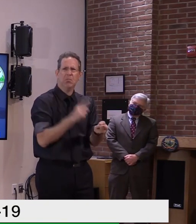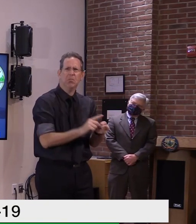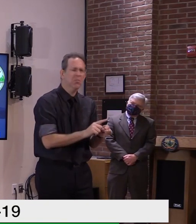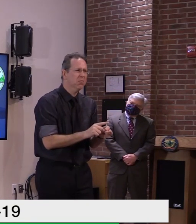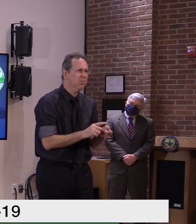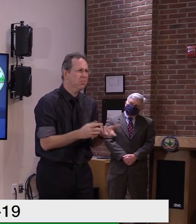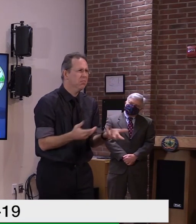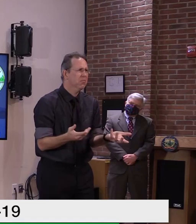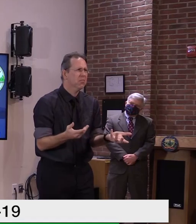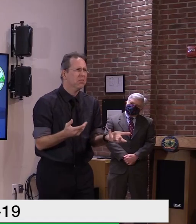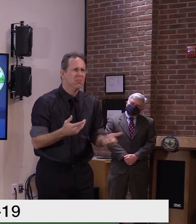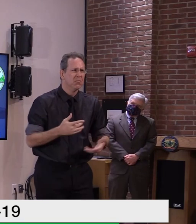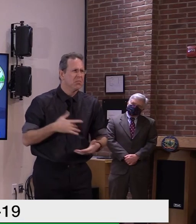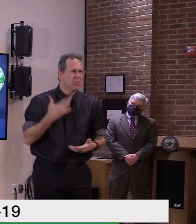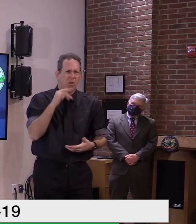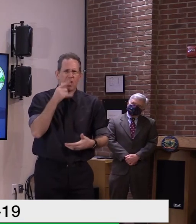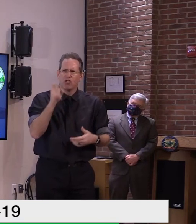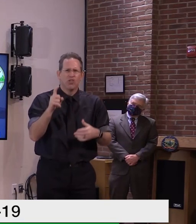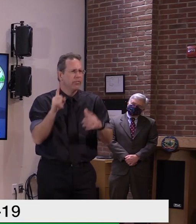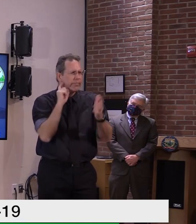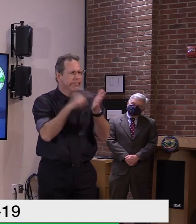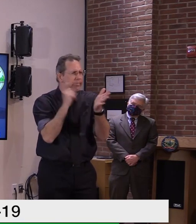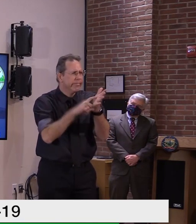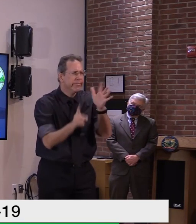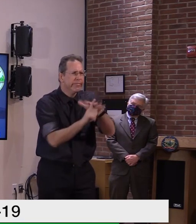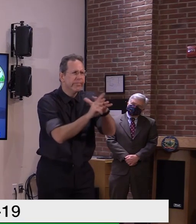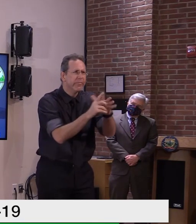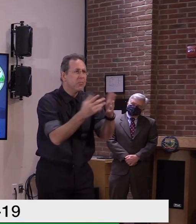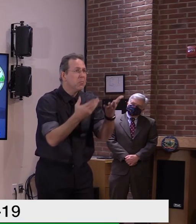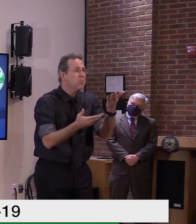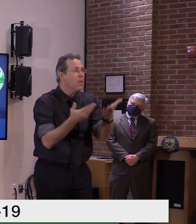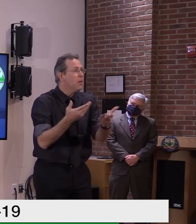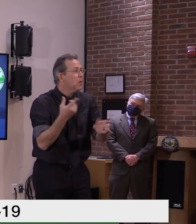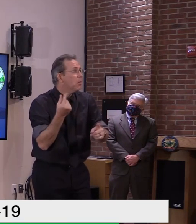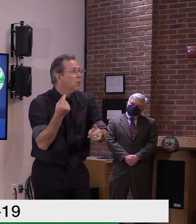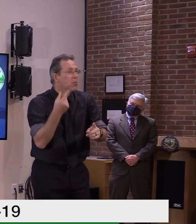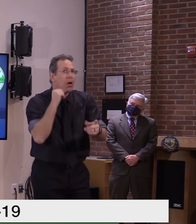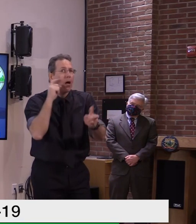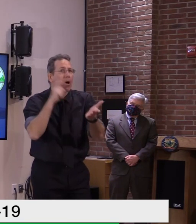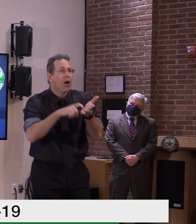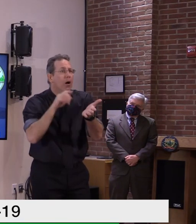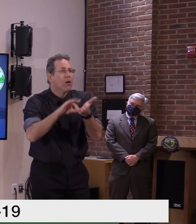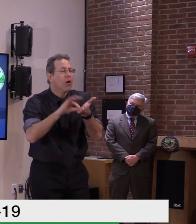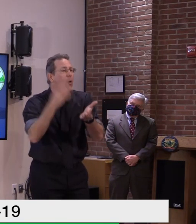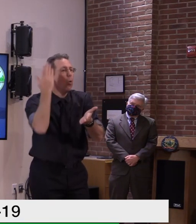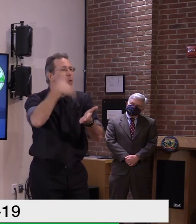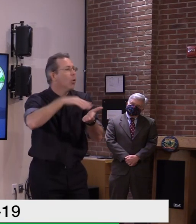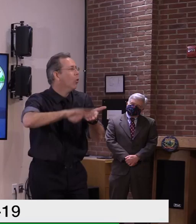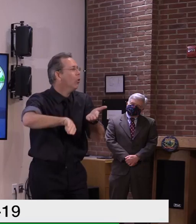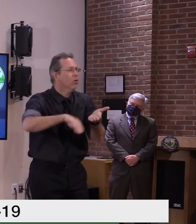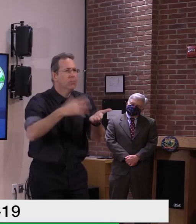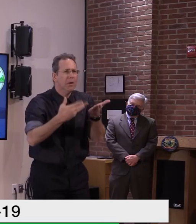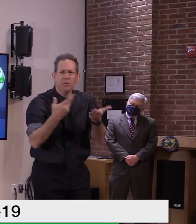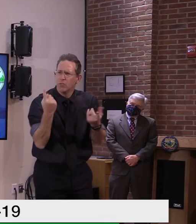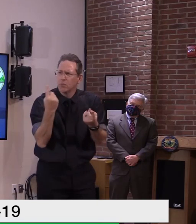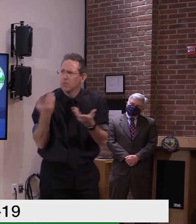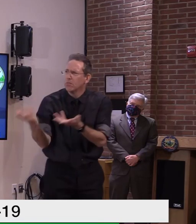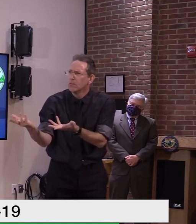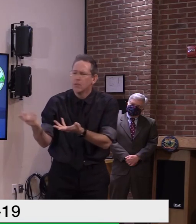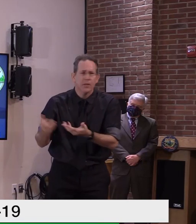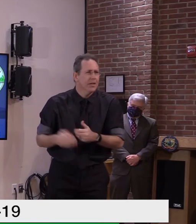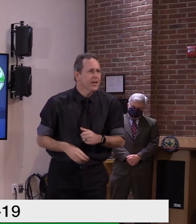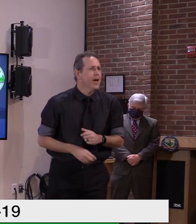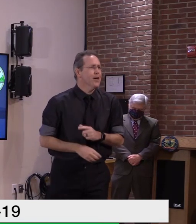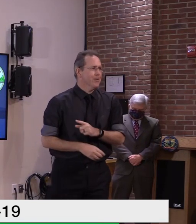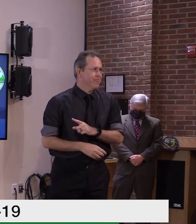up or why it's not being counted? Yeah, that's a really good question. And the hypothesis,